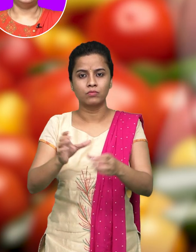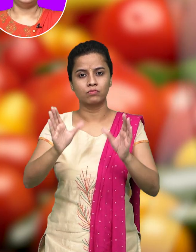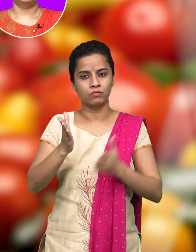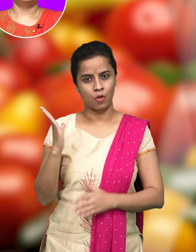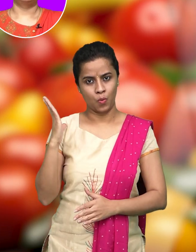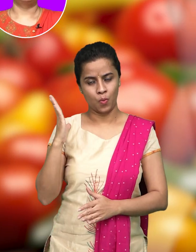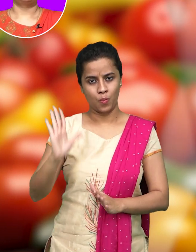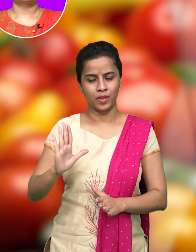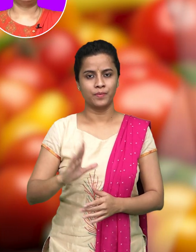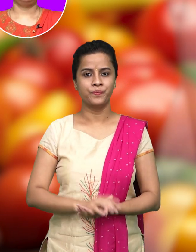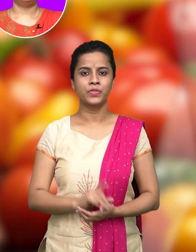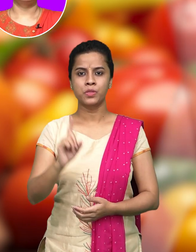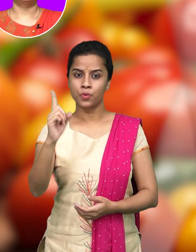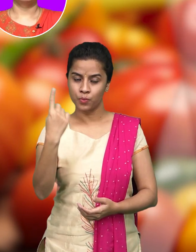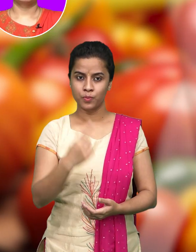Initially,